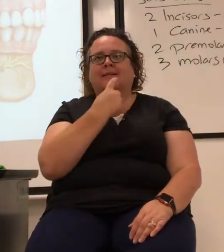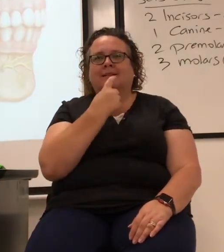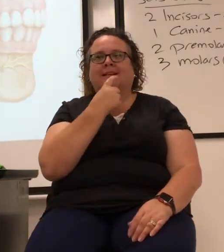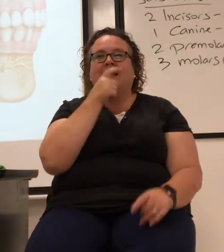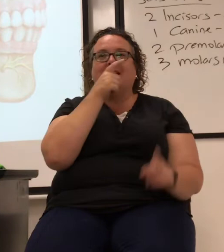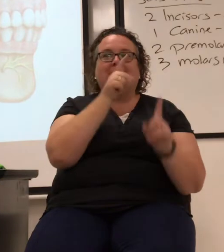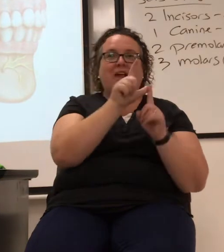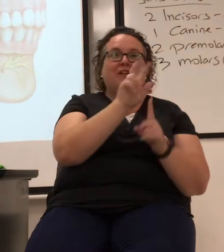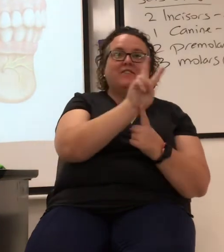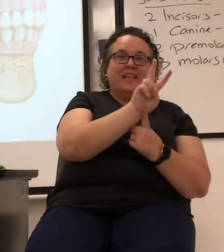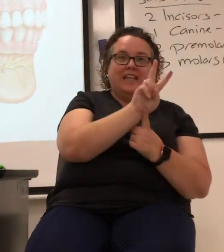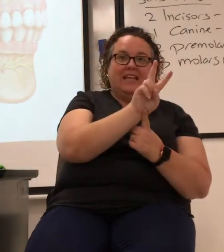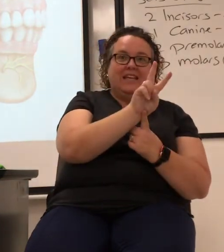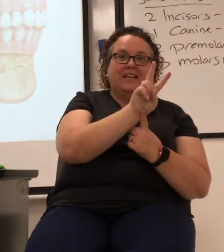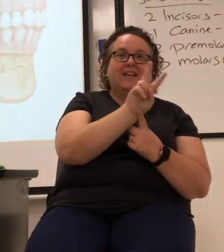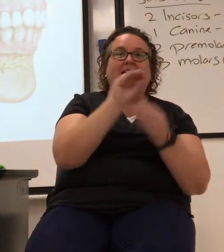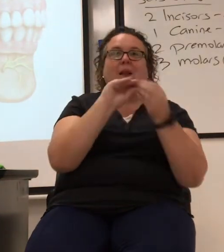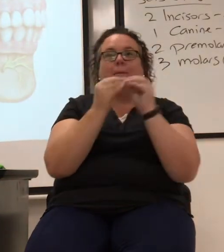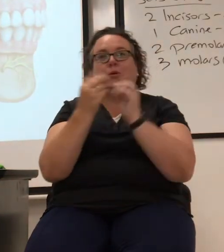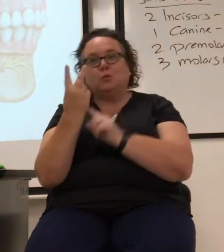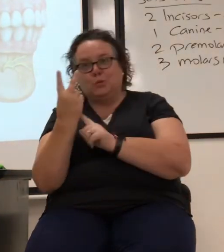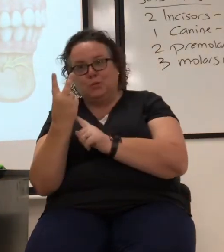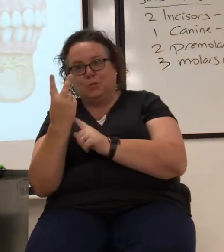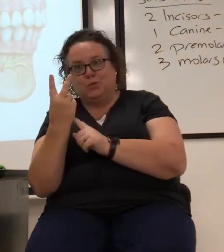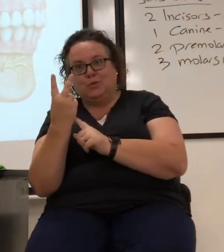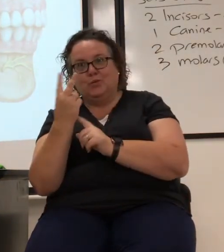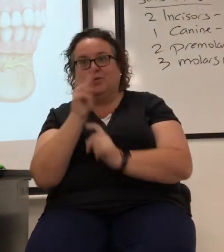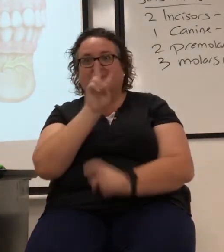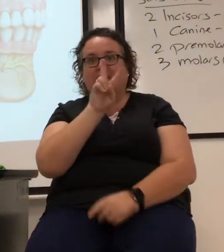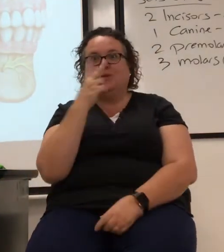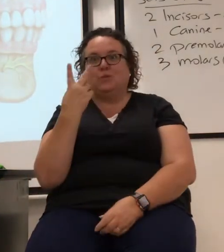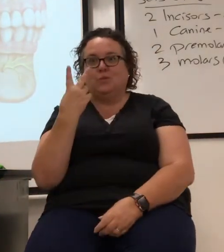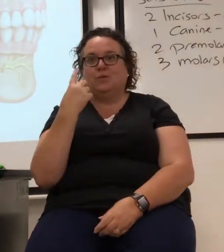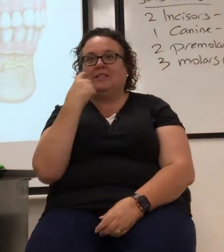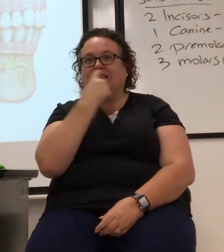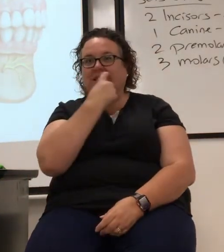V2 and V3 in this one. The maxillary division